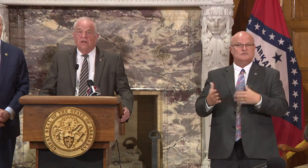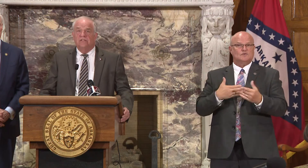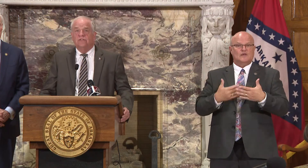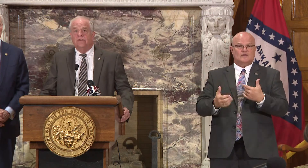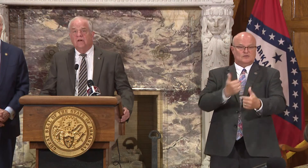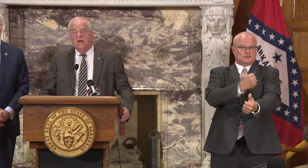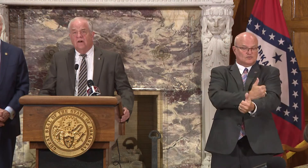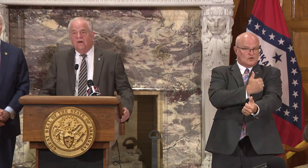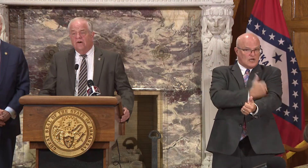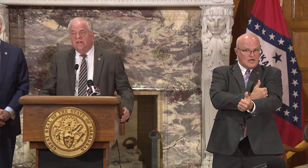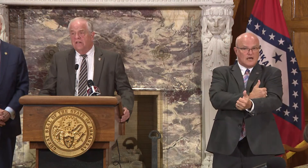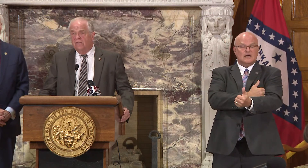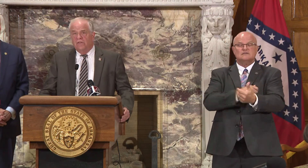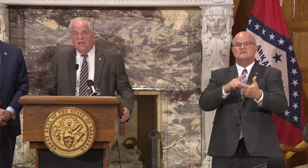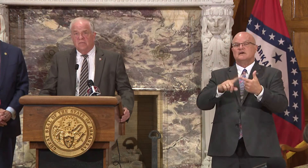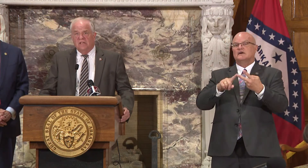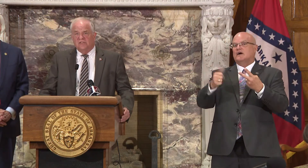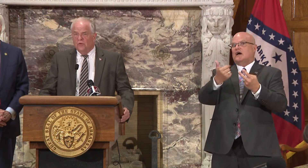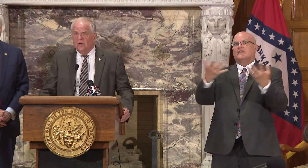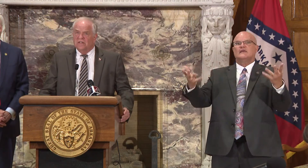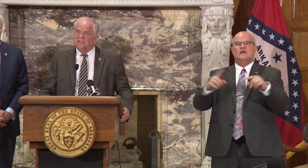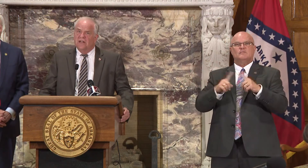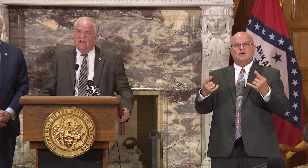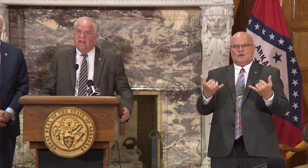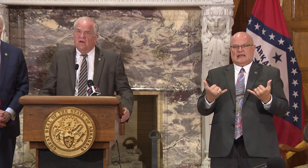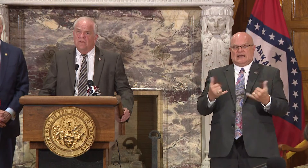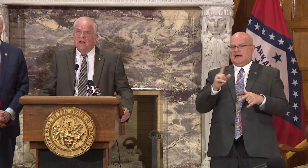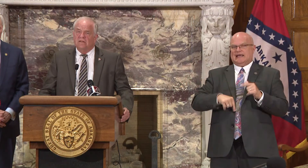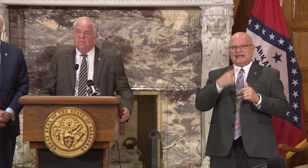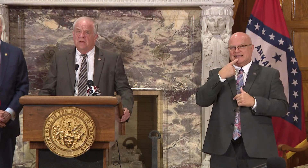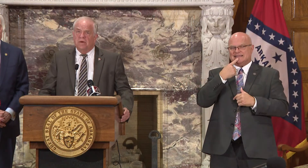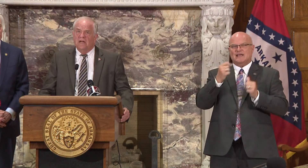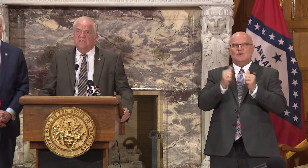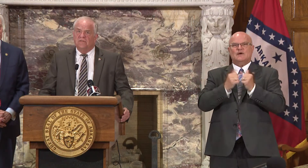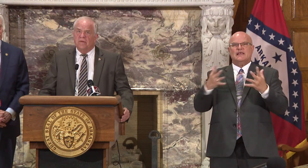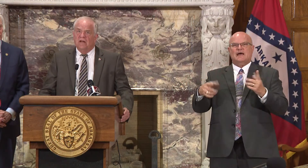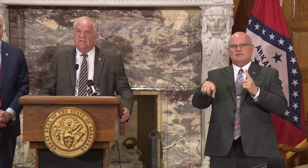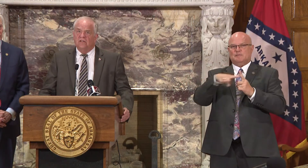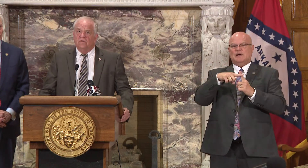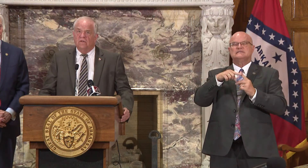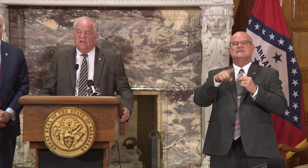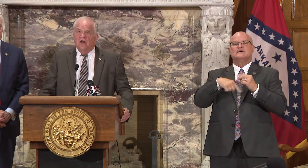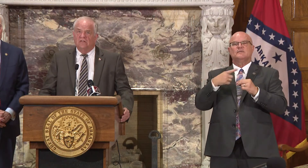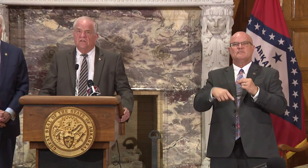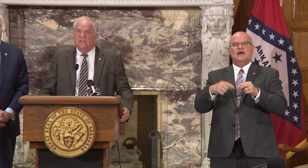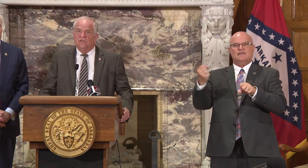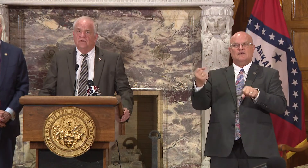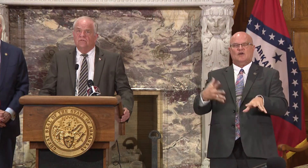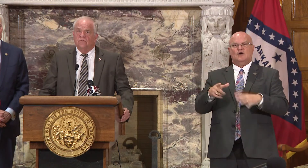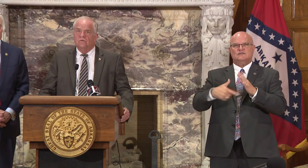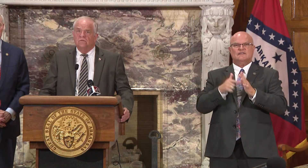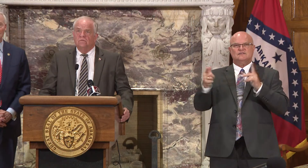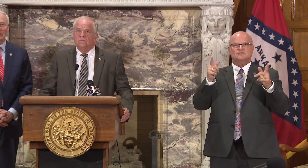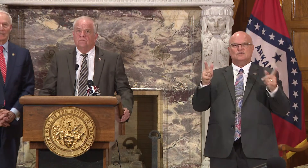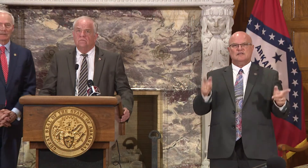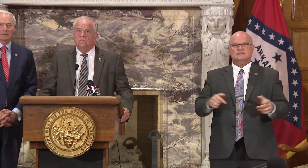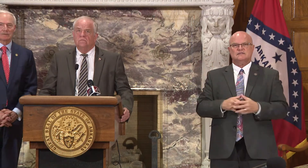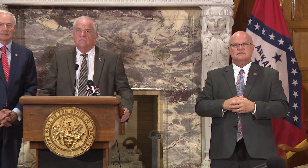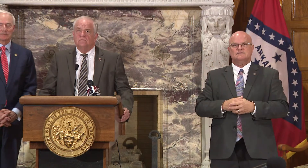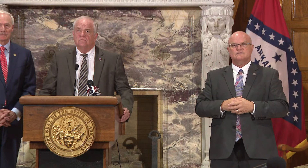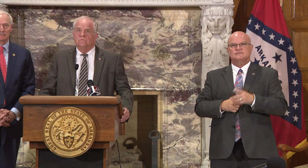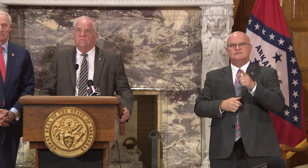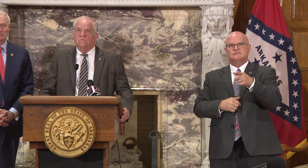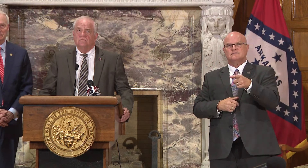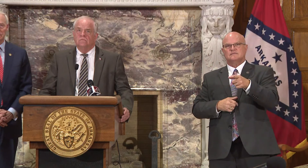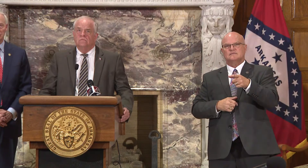involved drugs or any other thing, but it's too early to say right now without being positive about, the cause of these shootings. What about